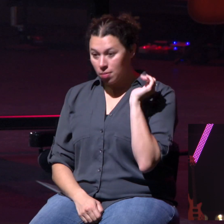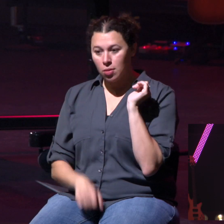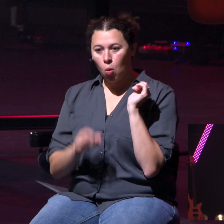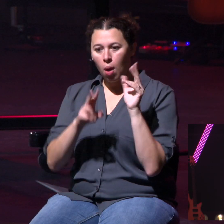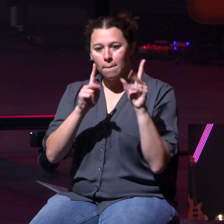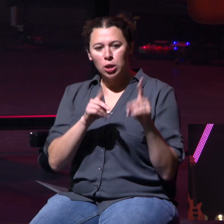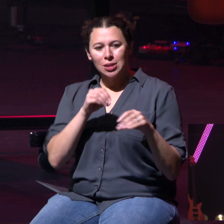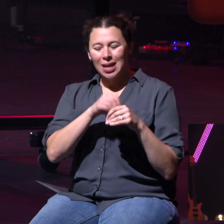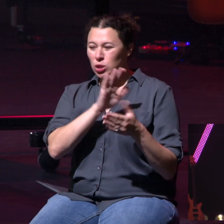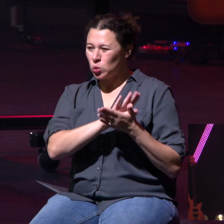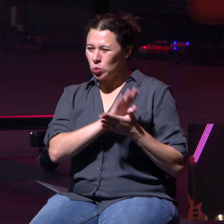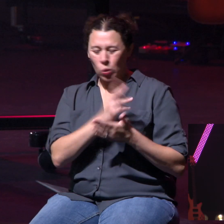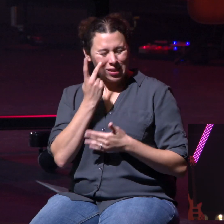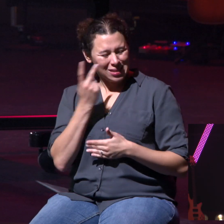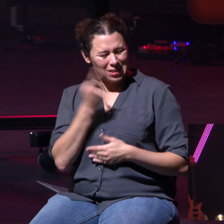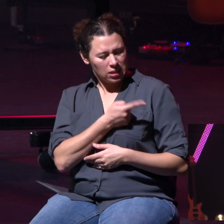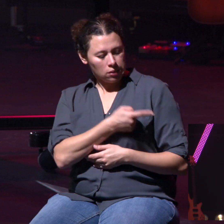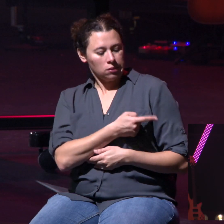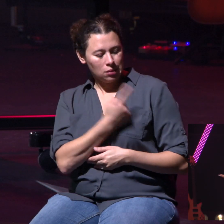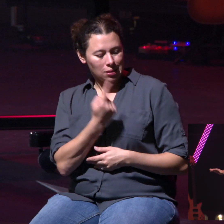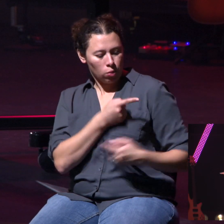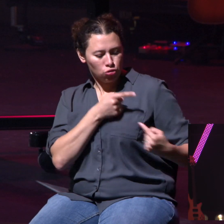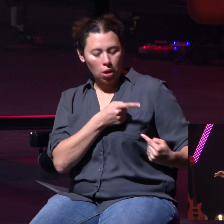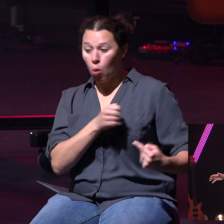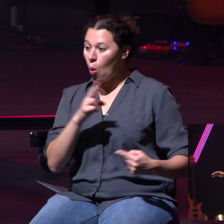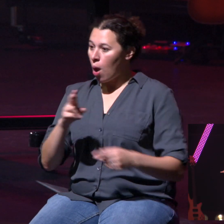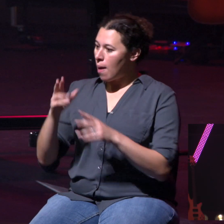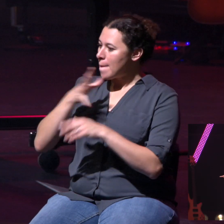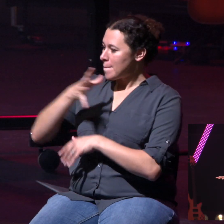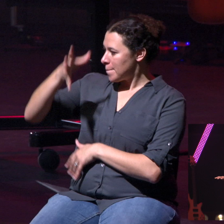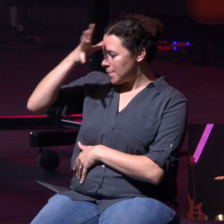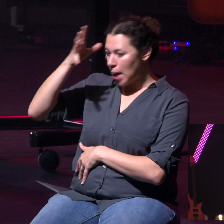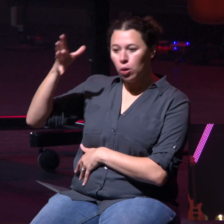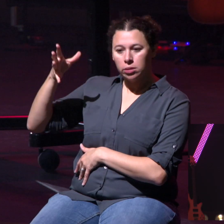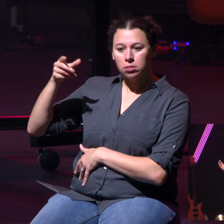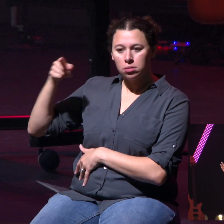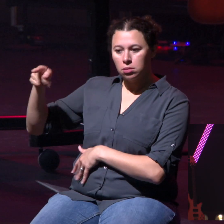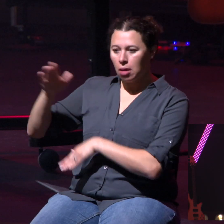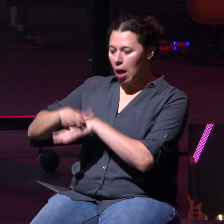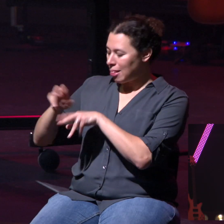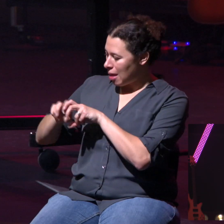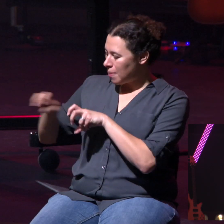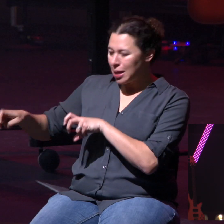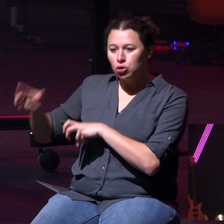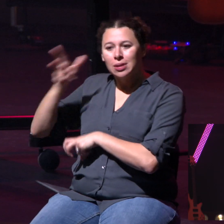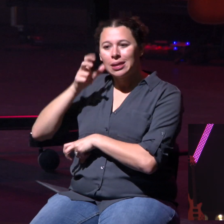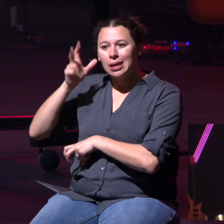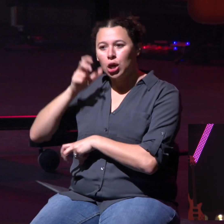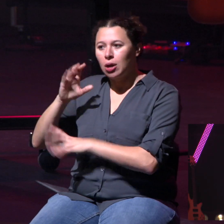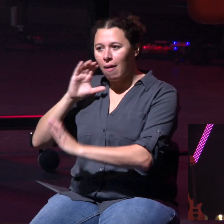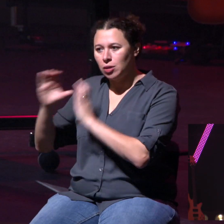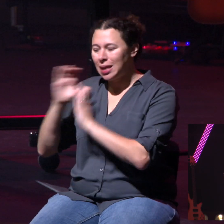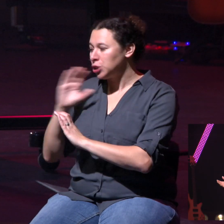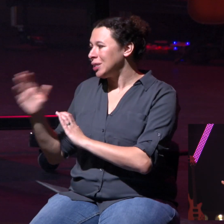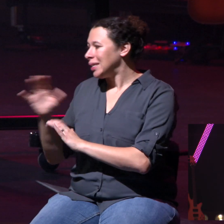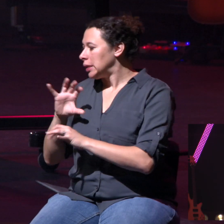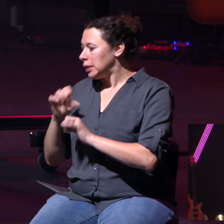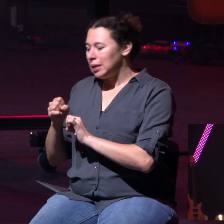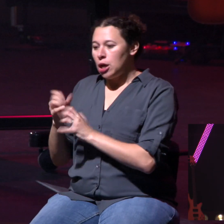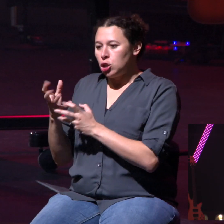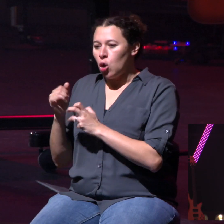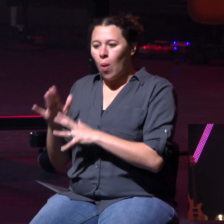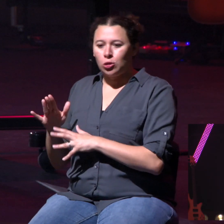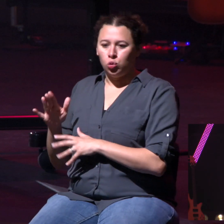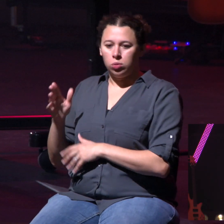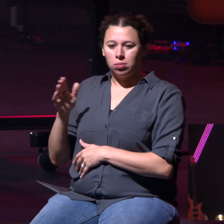say nothing, or a parent is sitting on the bleachers next to you having a conversation that sounds painful and you hear it, but you're like, man, I don't want them to know that I heard it, so maybe I